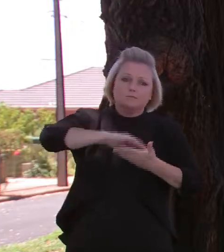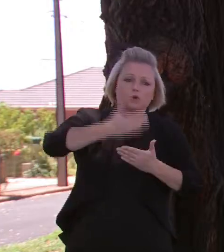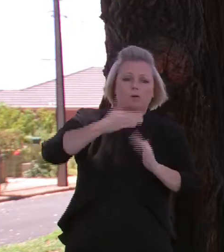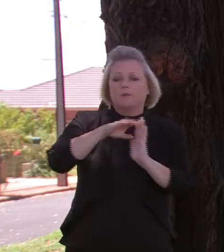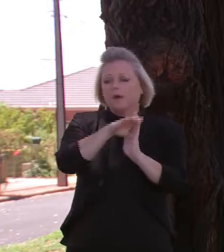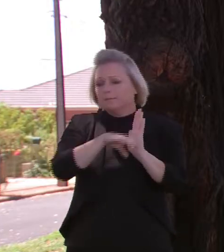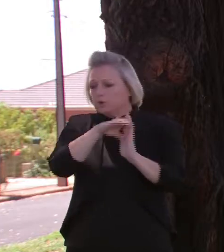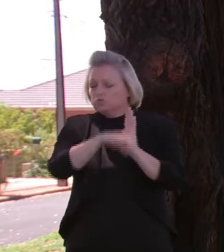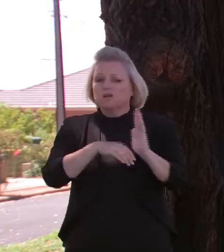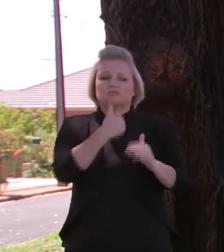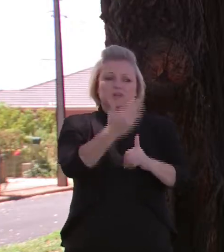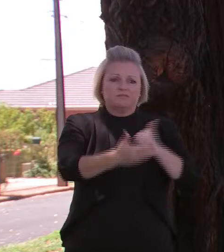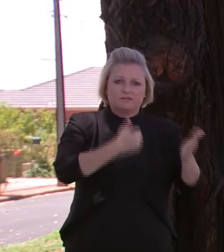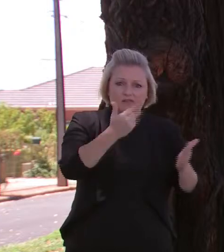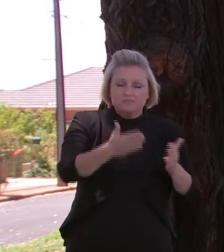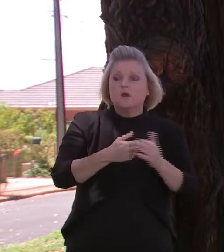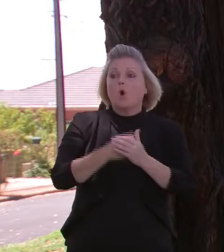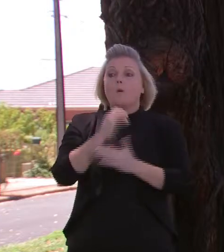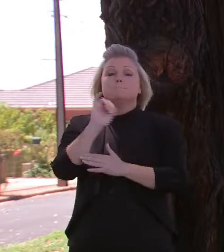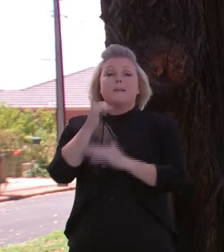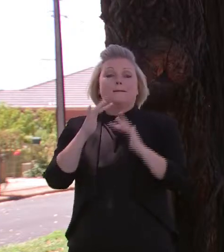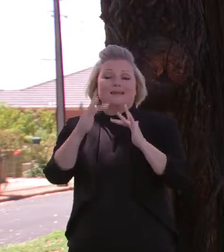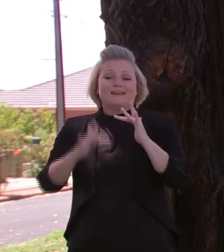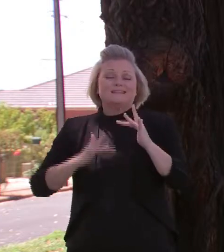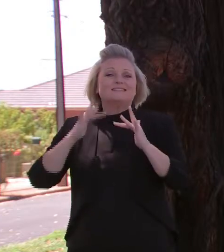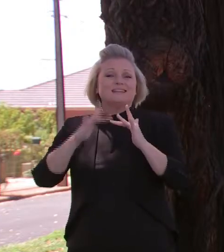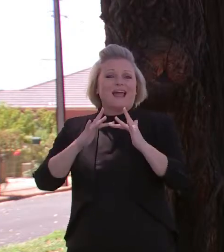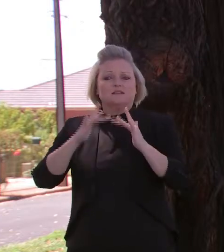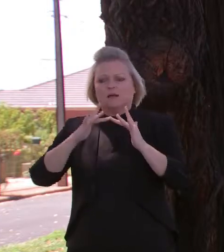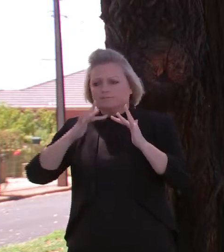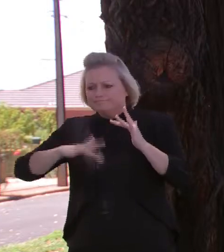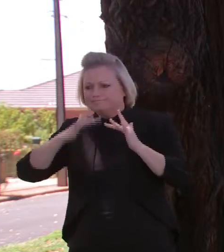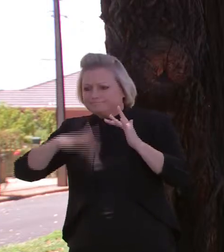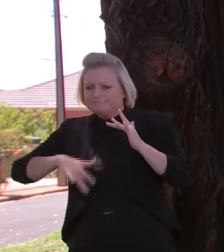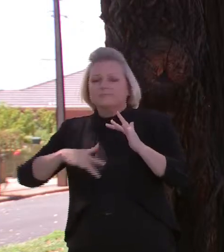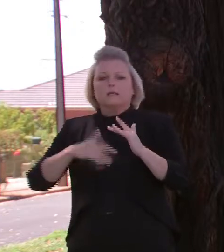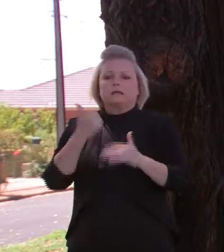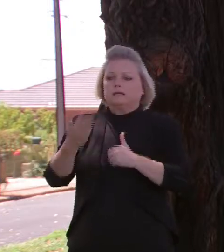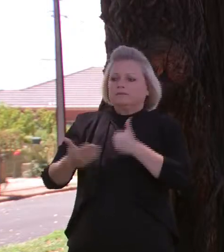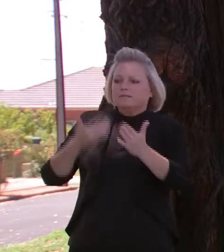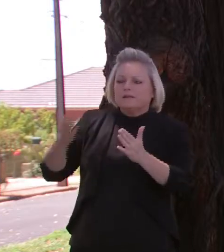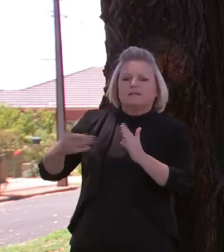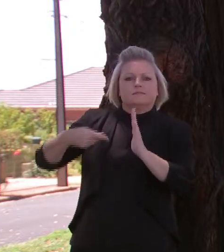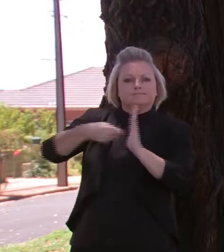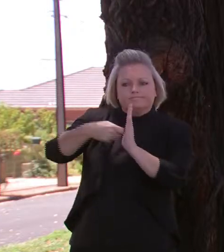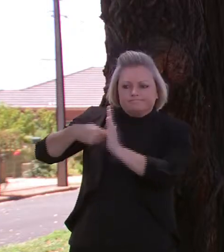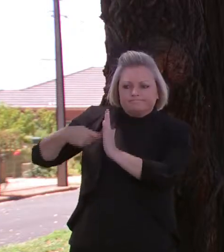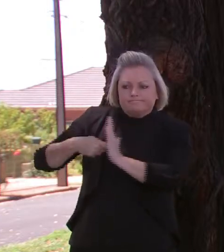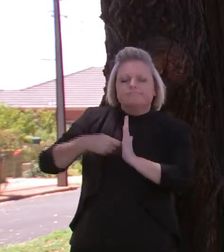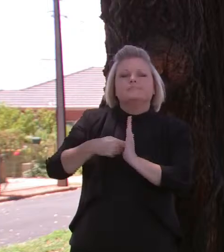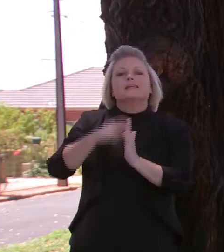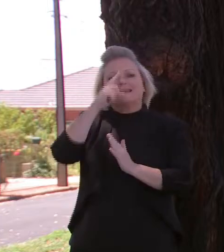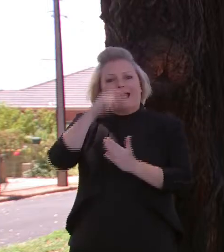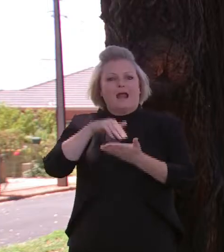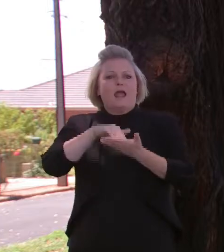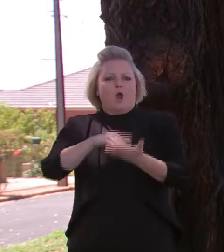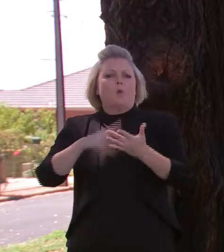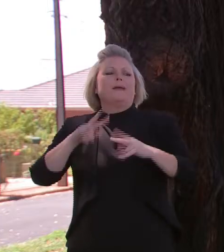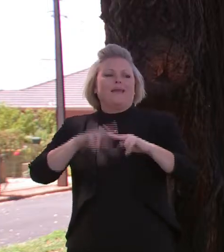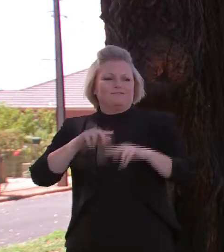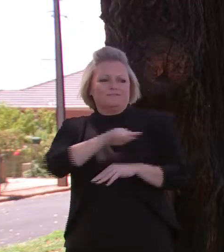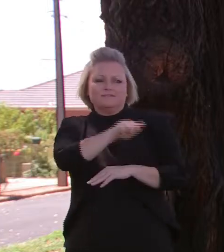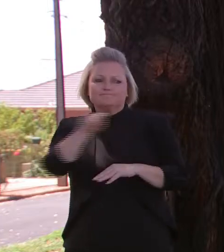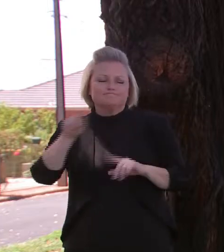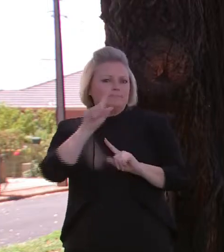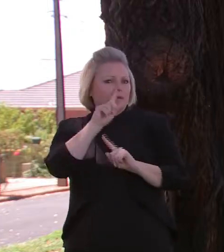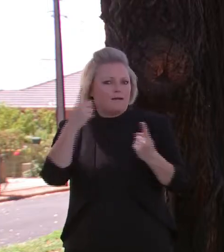internet availability, it could be a wireless solution, a dongle, or whatever the situation that is relevant is, and we've been able to provide that support. A number of